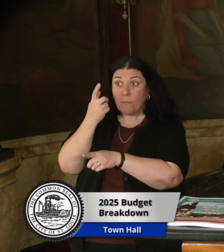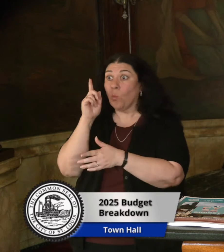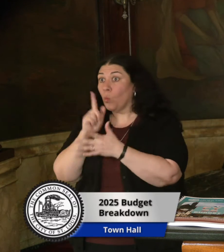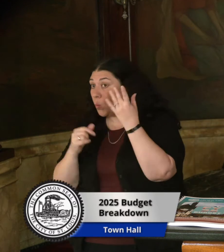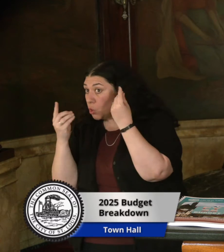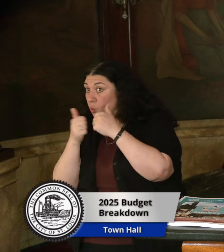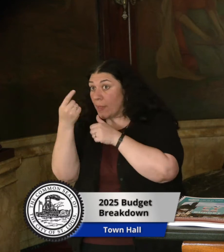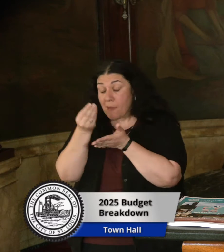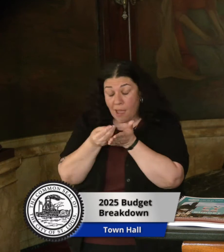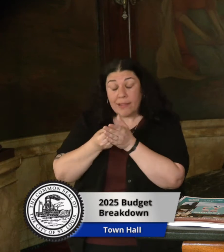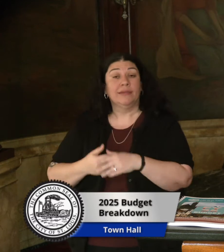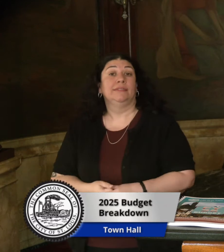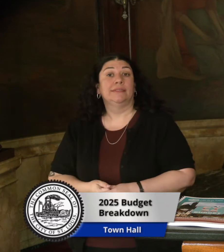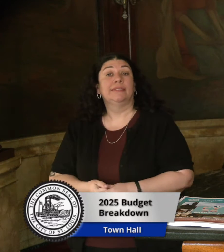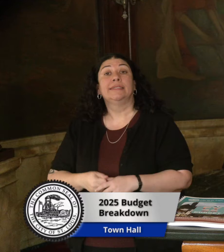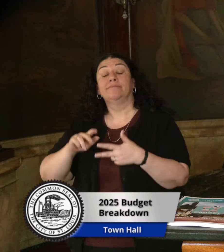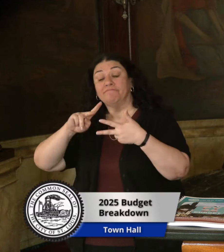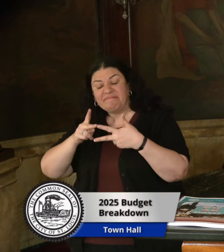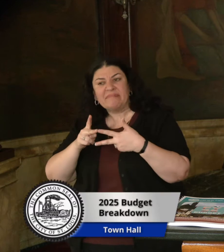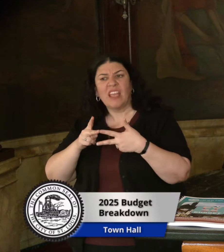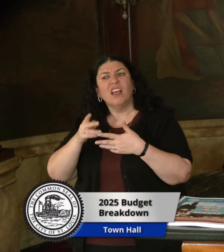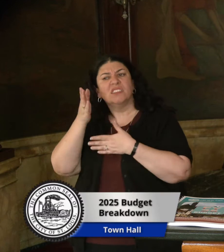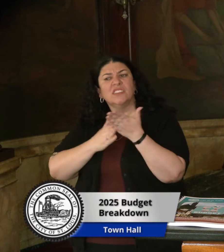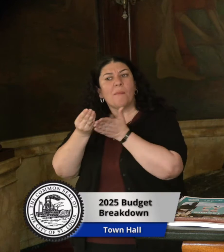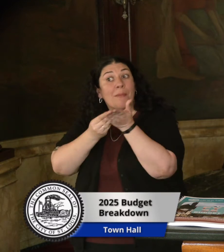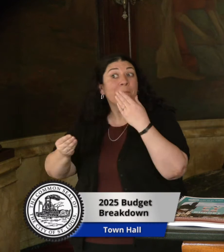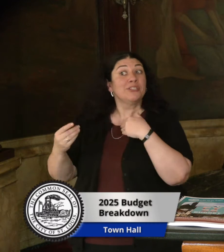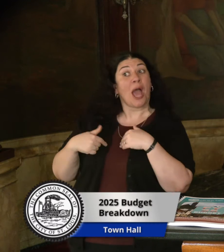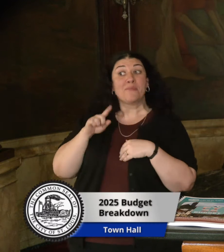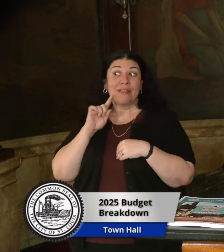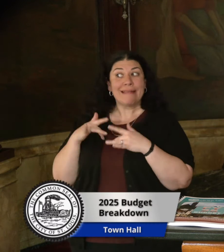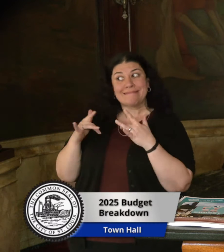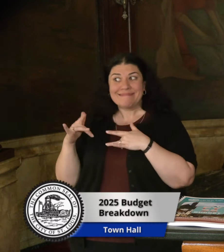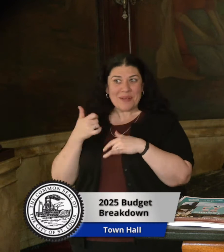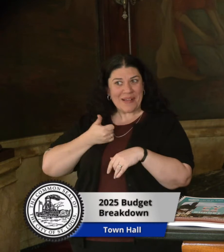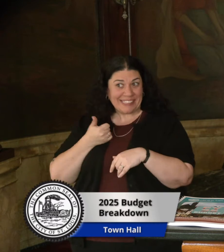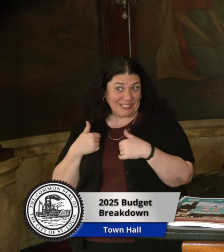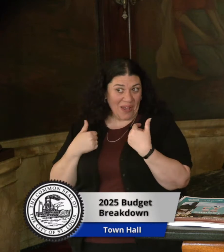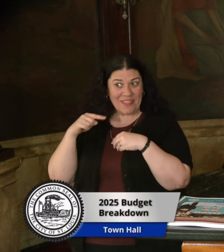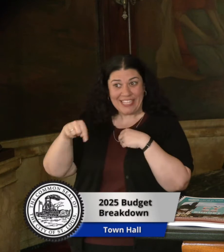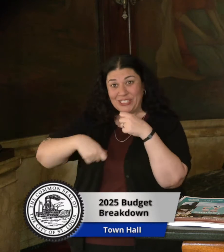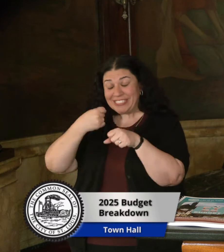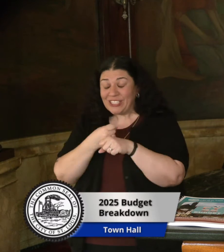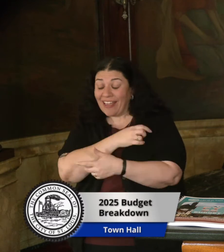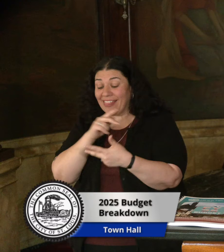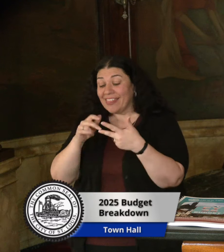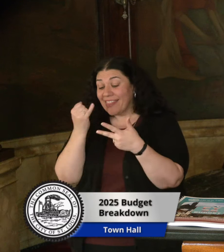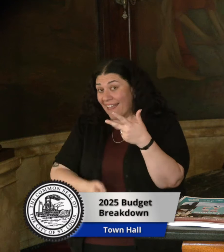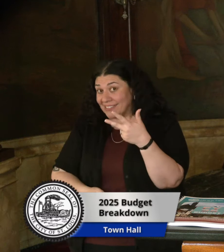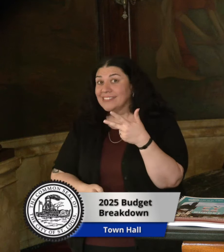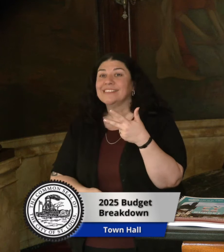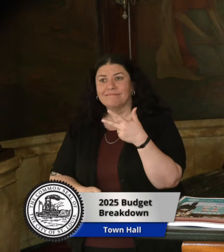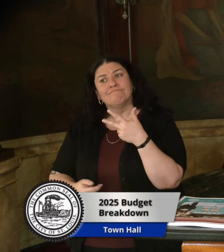goes. 2, I'll highlight a few parts of the budget that I'm particularly excited about this year. And last but not least,